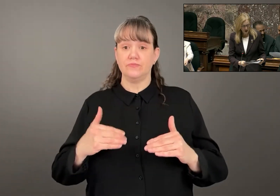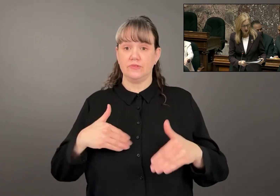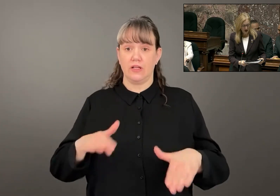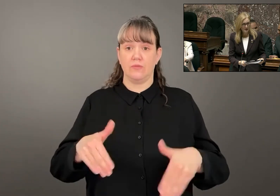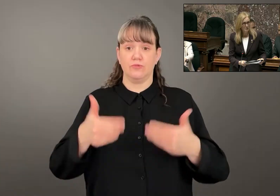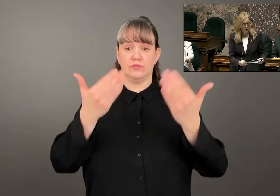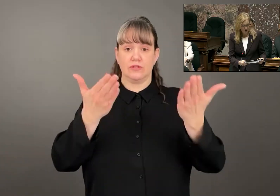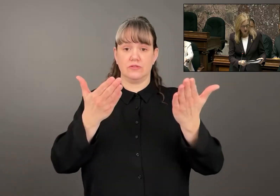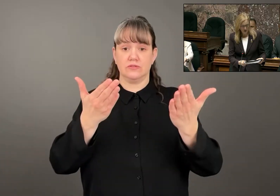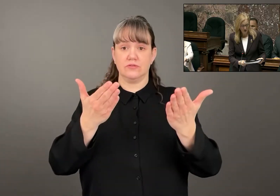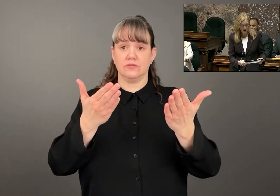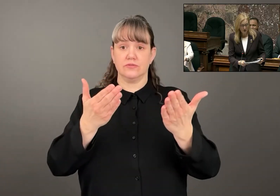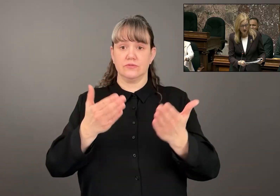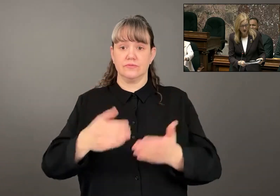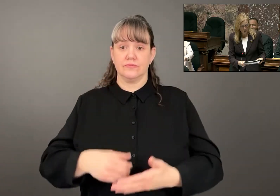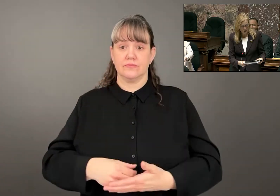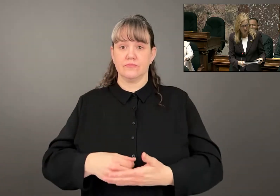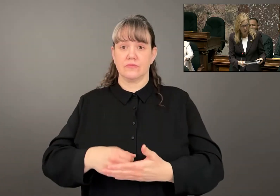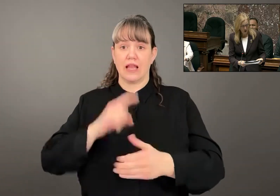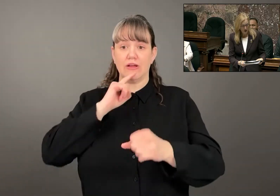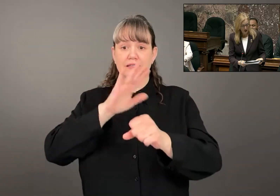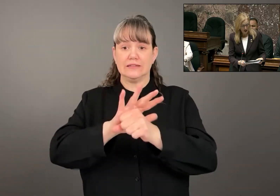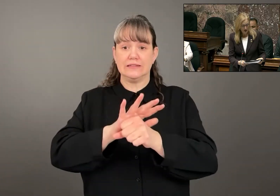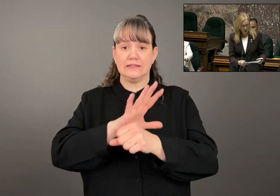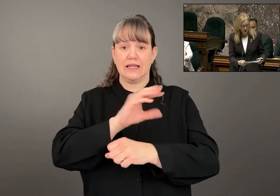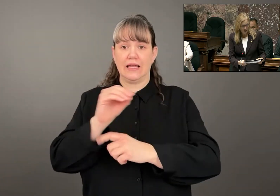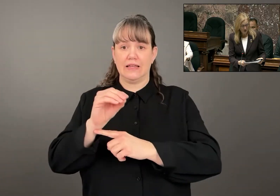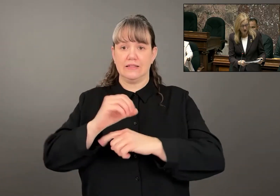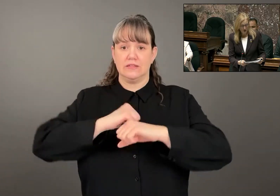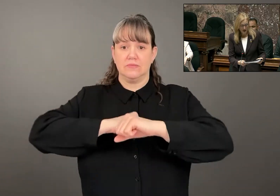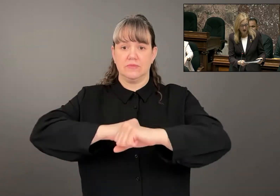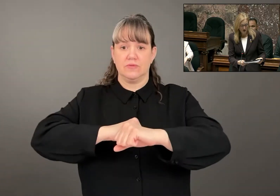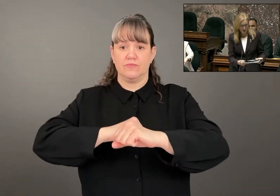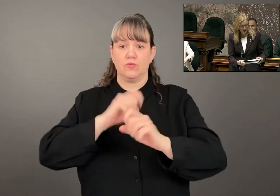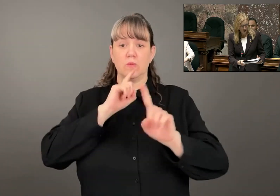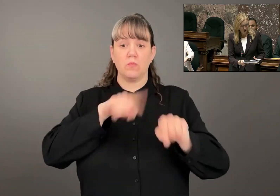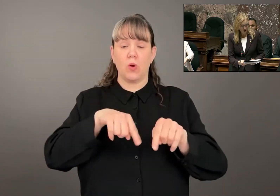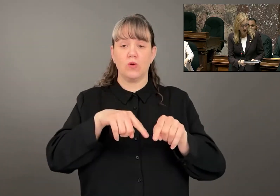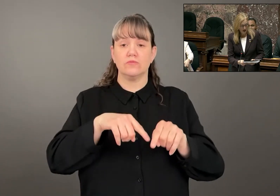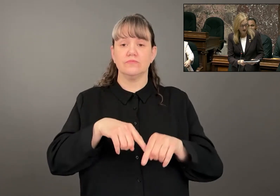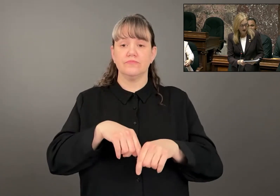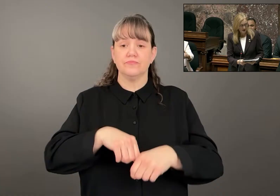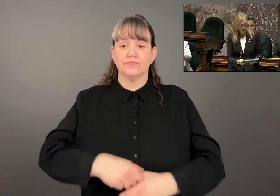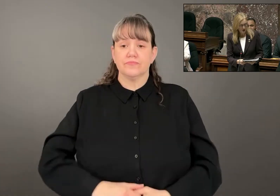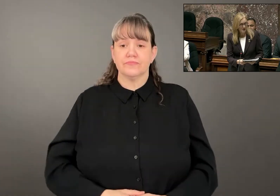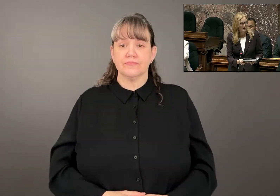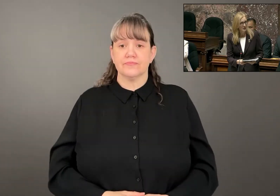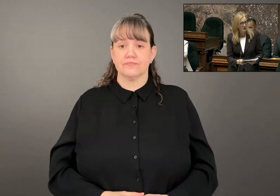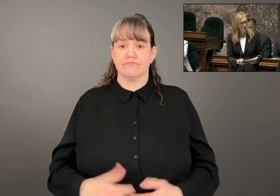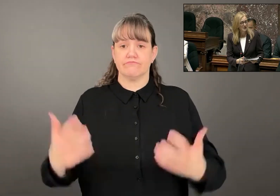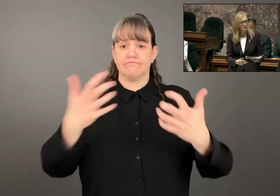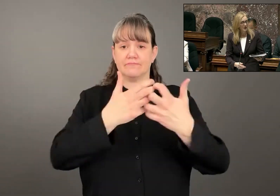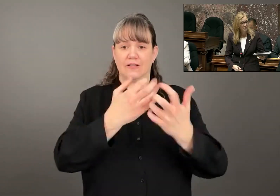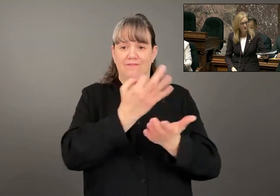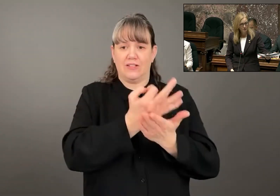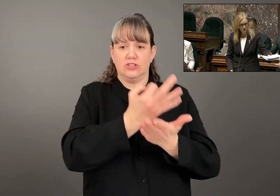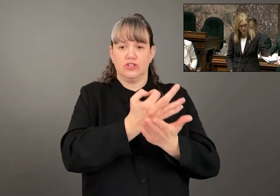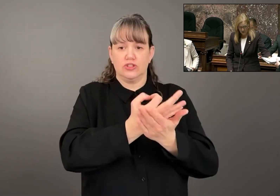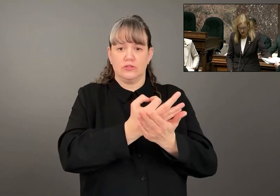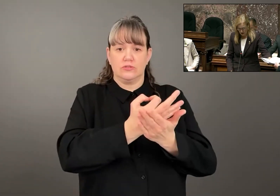fiscal year ended March 31st, 2024, in accordance with the Financial Administration Act, Section 72, Sub